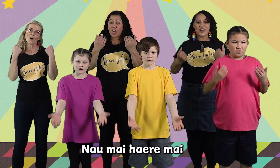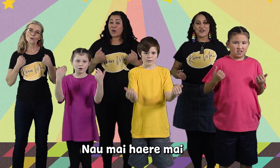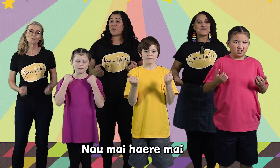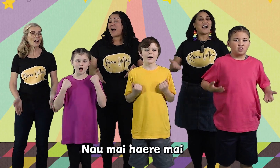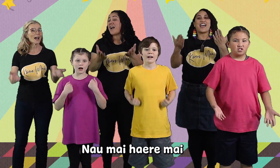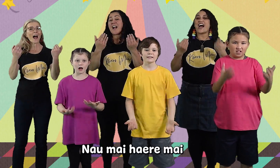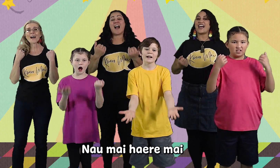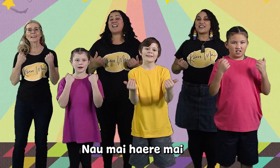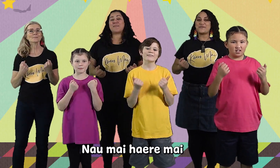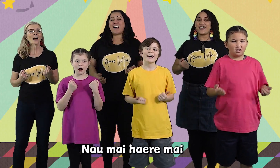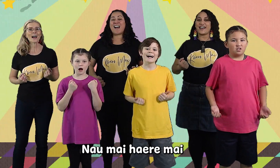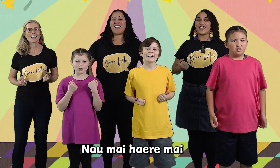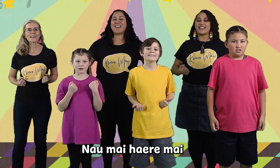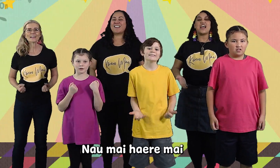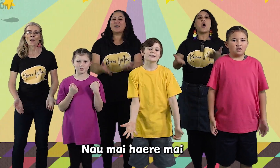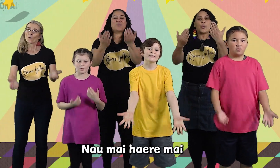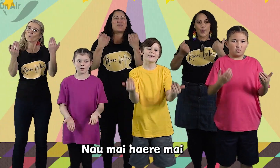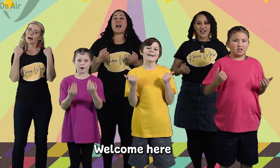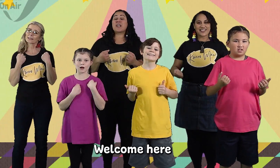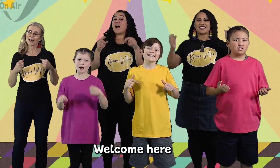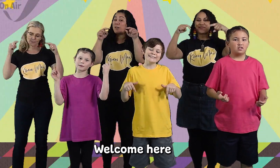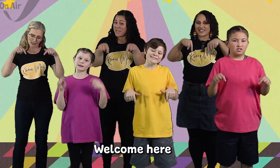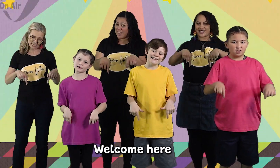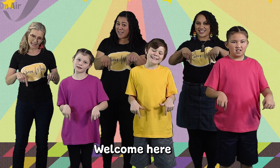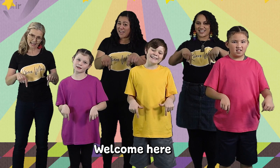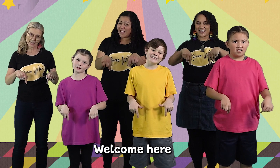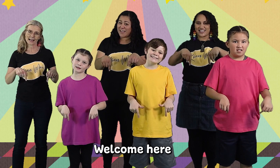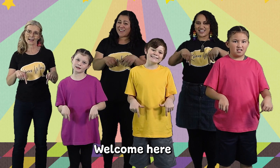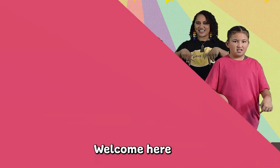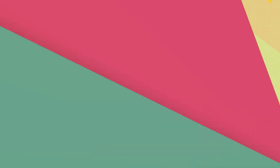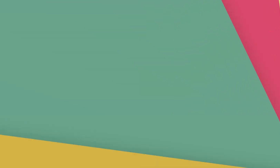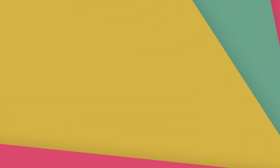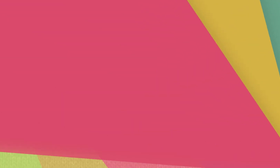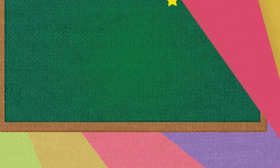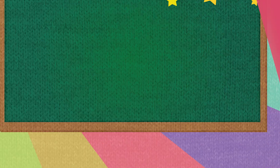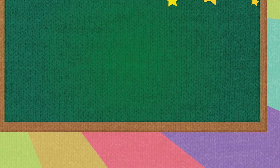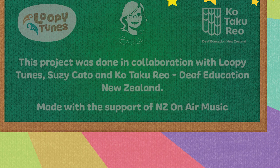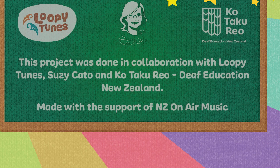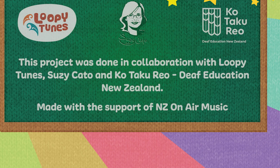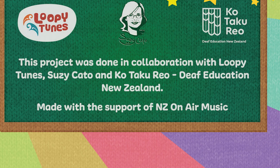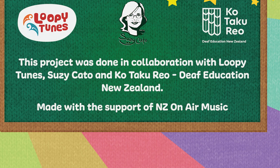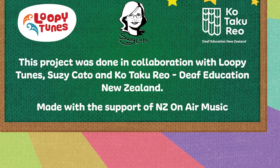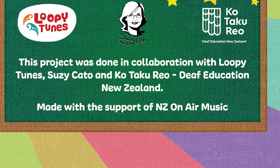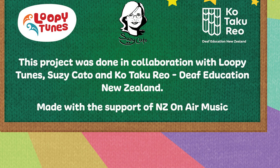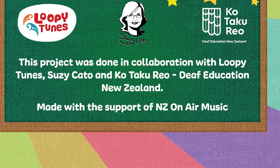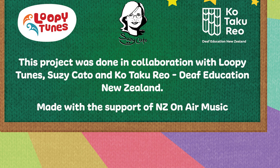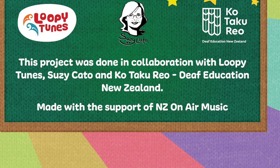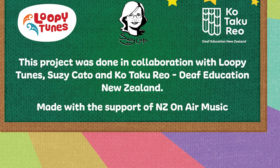No, my, hi-re-mai! Welcome here! We back home, How